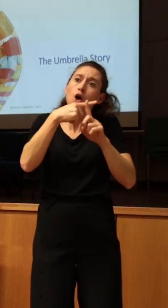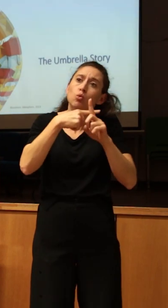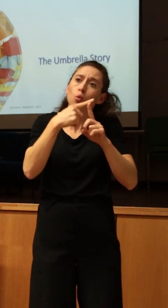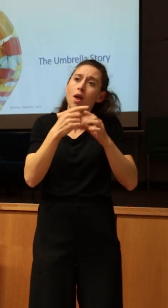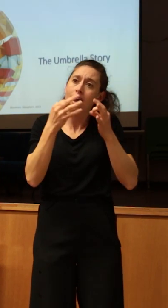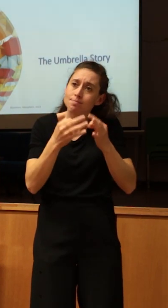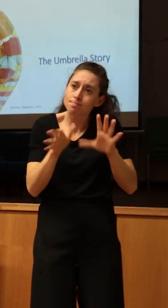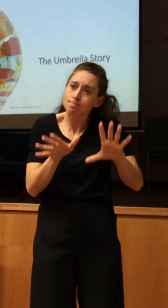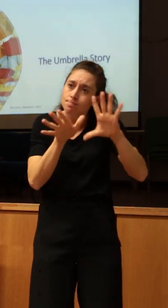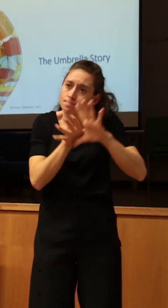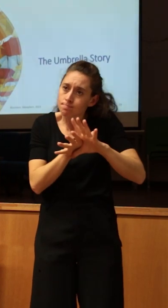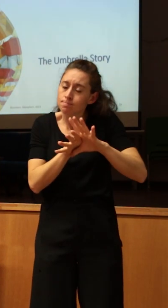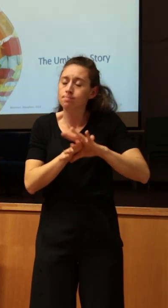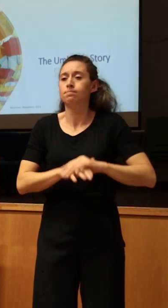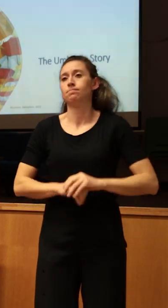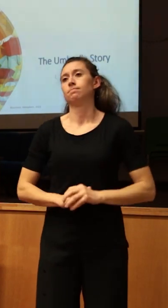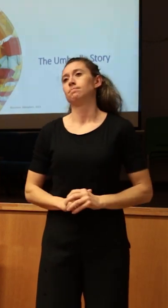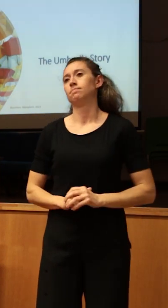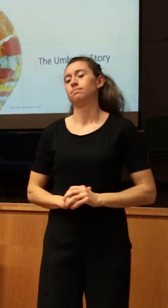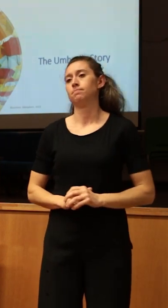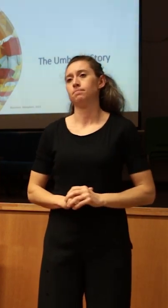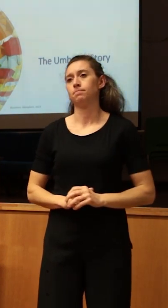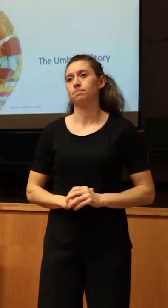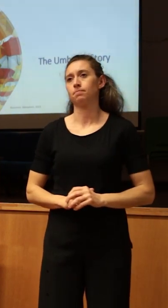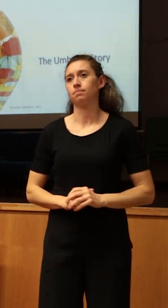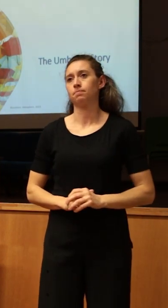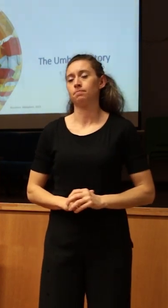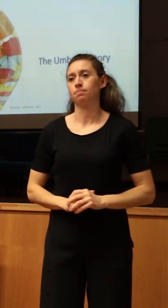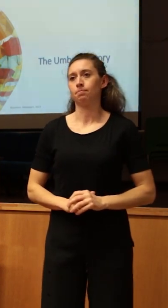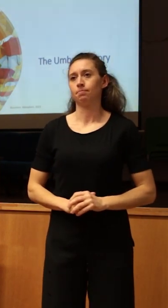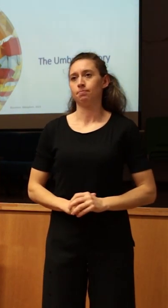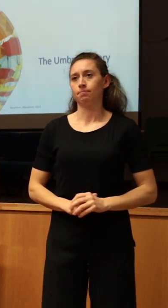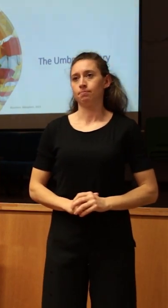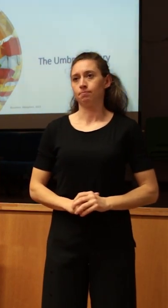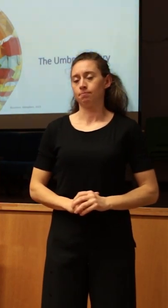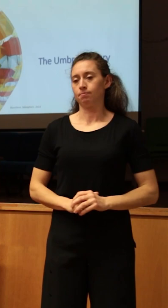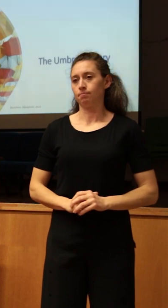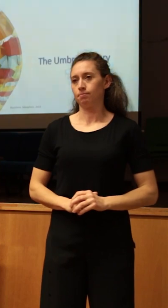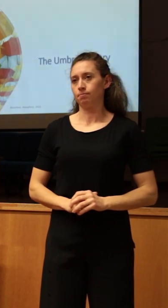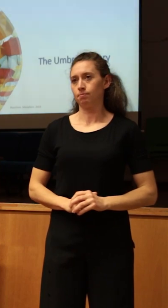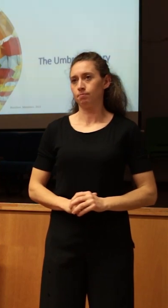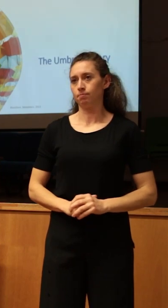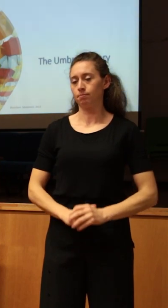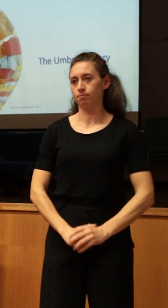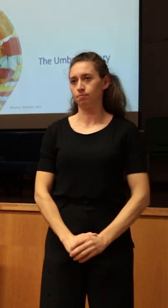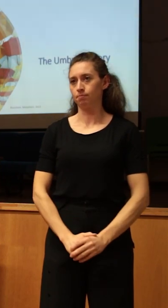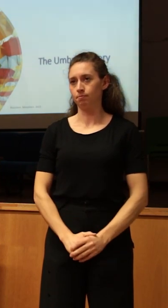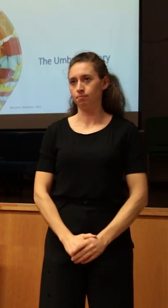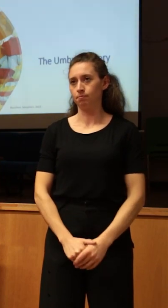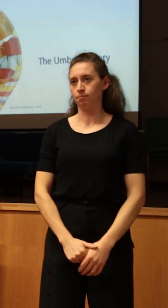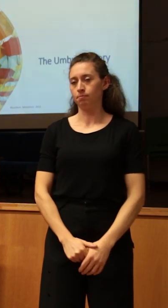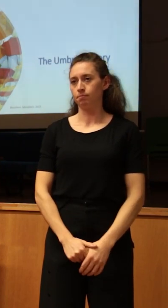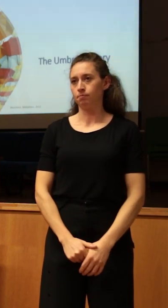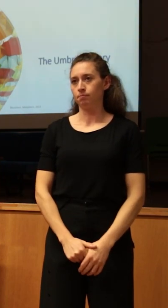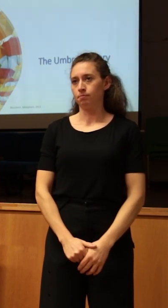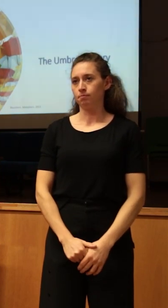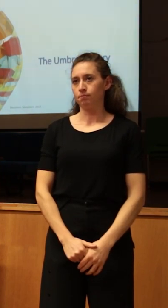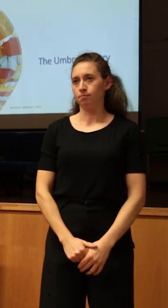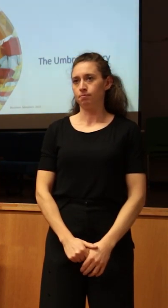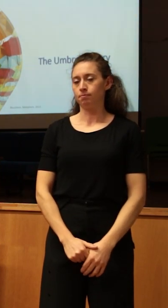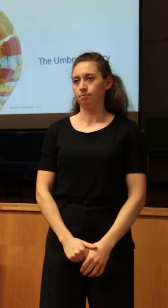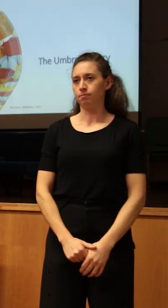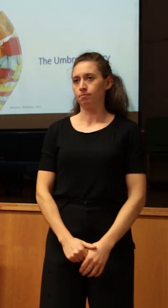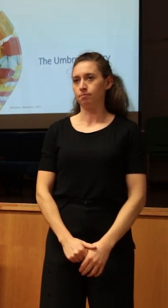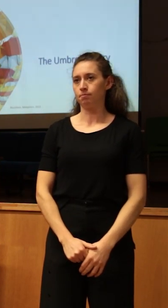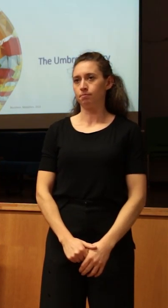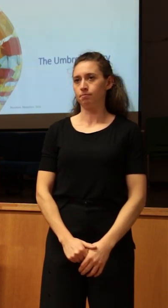why warm reception, warm smile is having the same positive impact and carrying the same positive meaning. Whether it's in